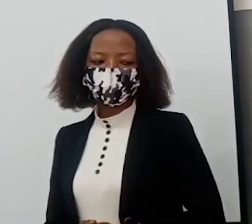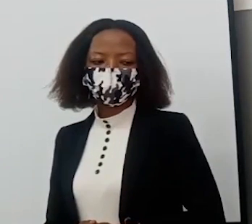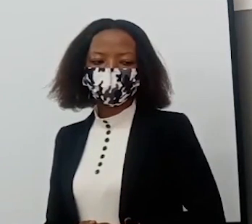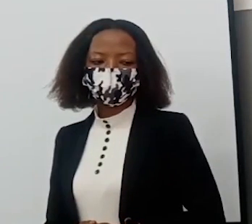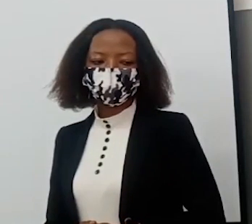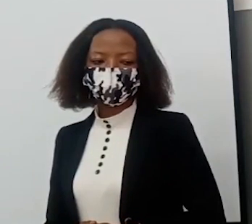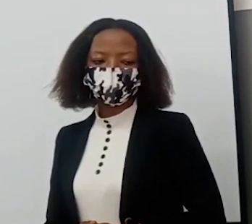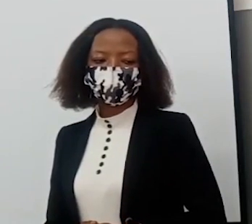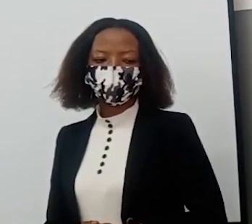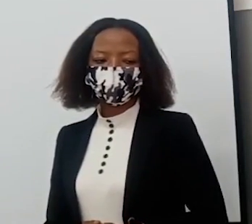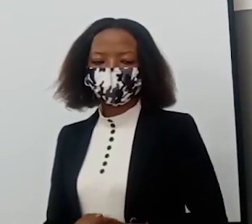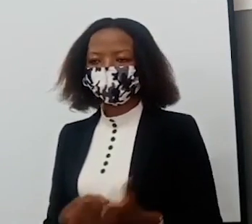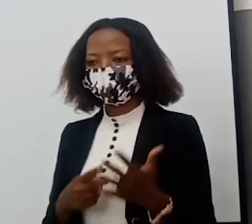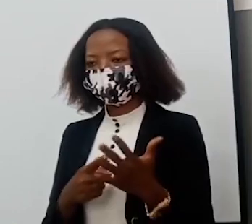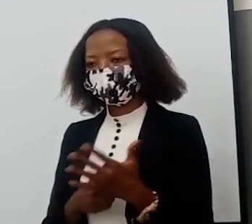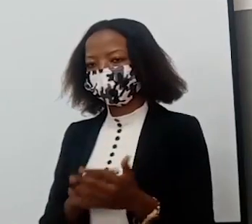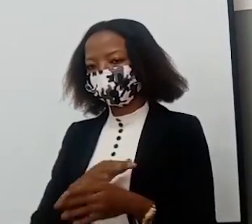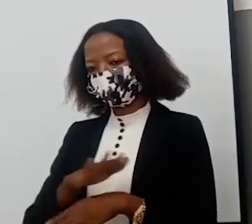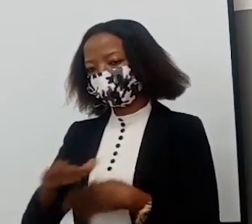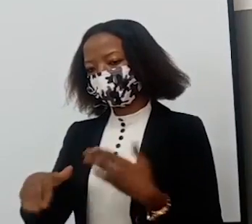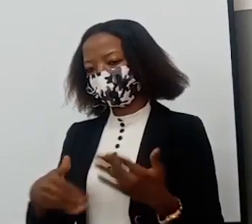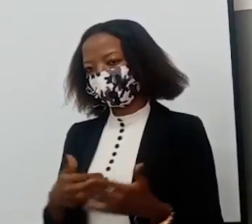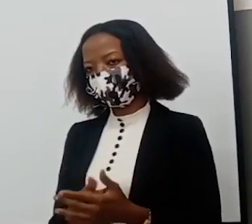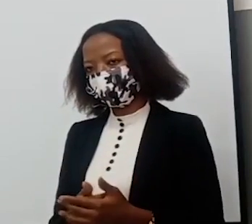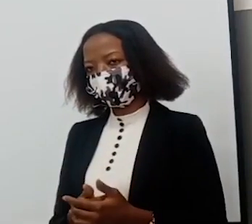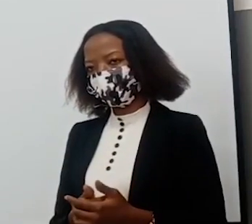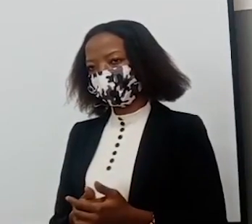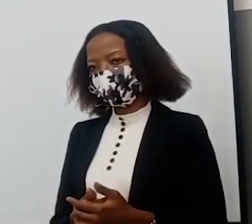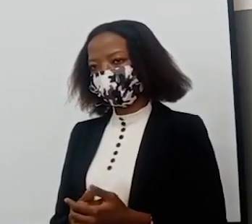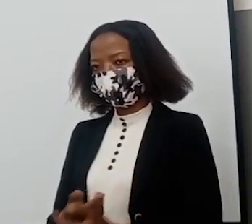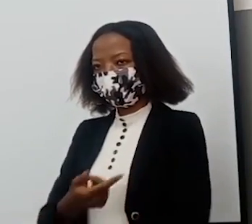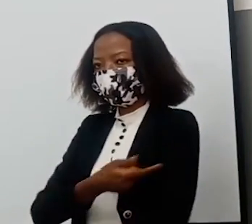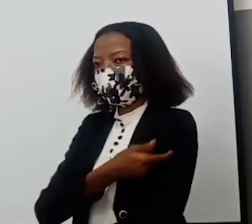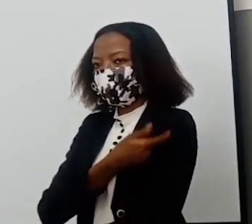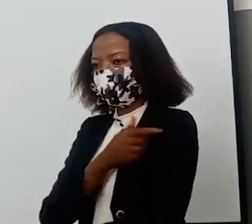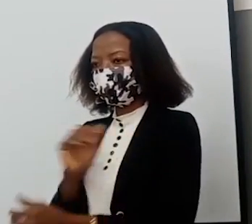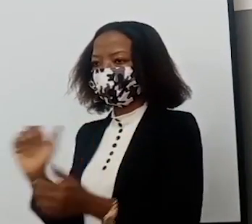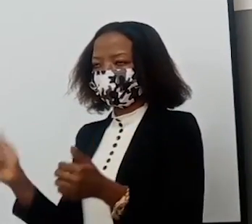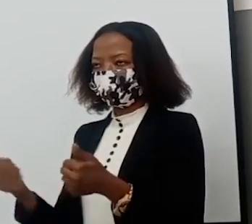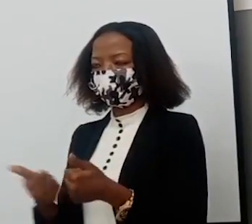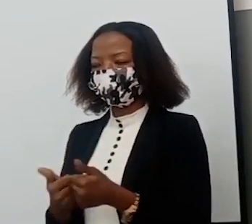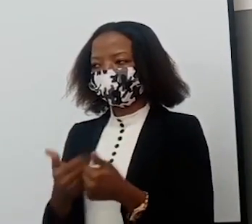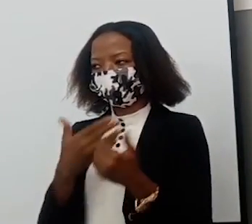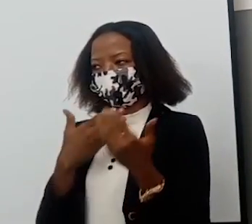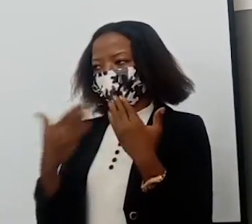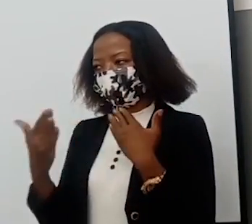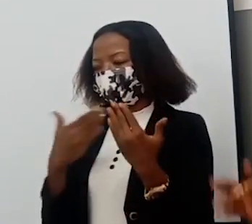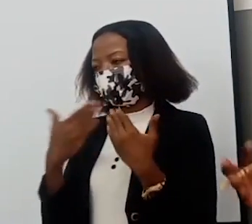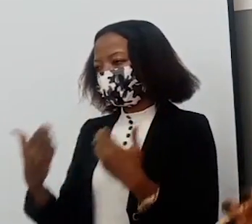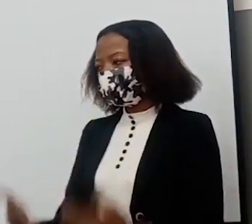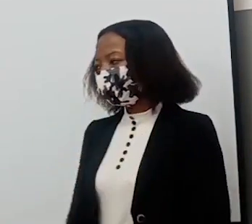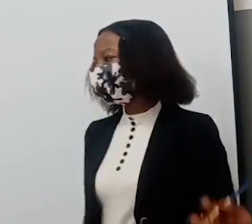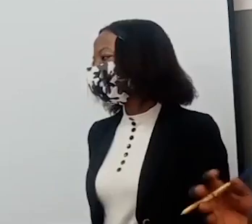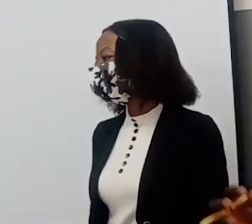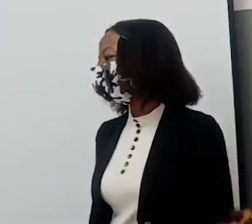far, so good. I think that's all I have for vaccine updates. Thanks very much. And then